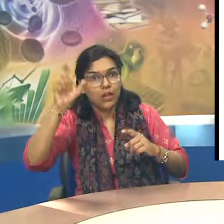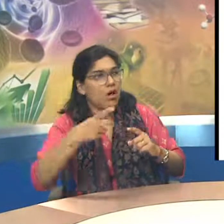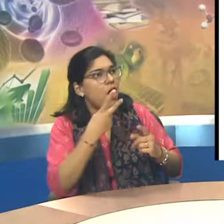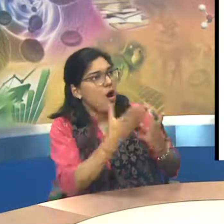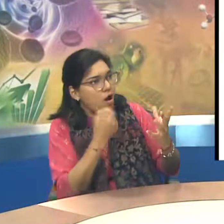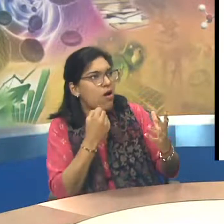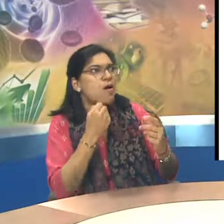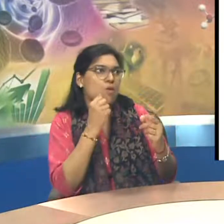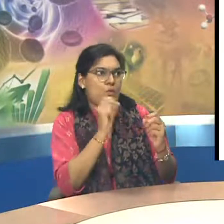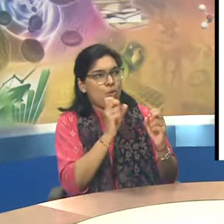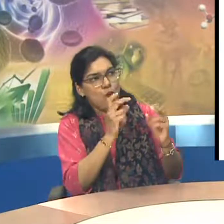able to